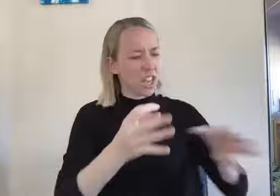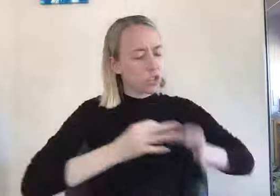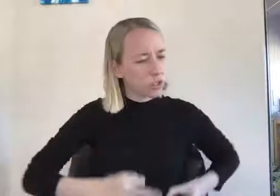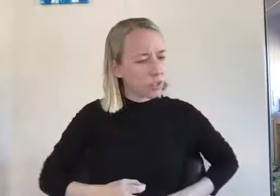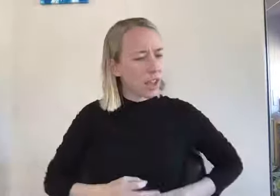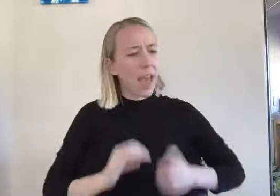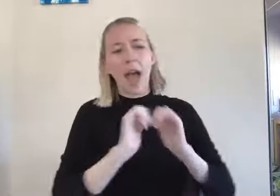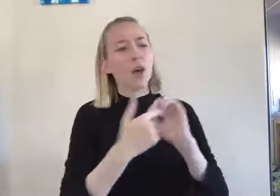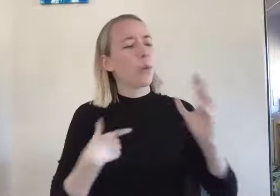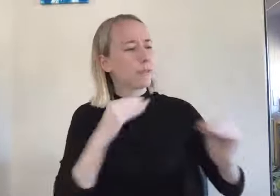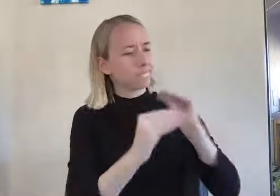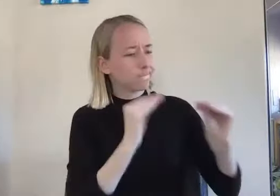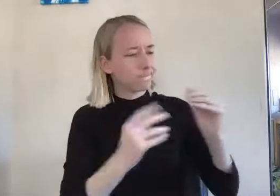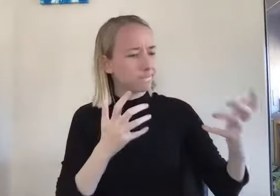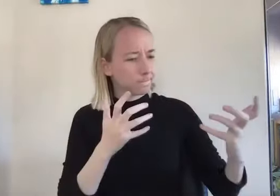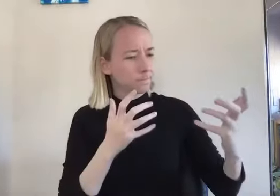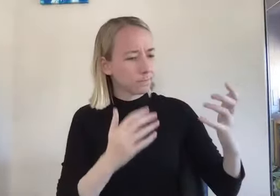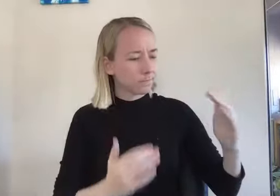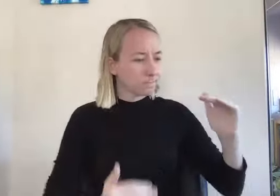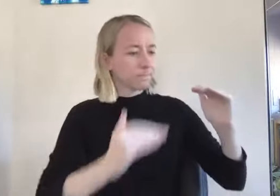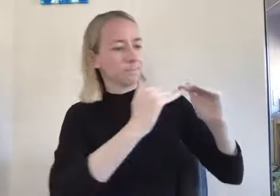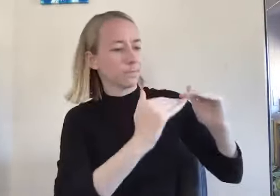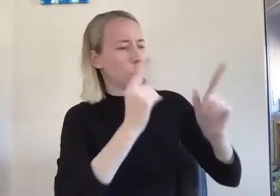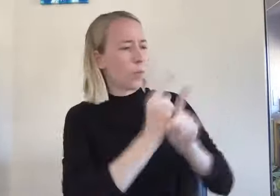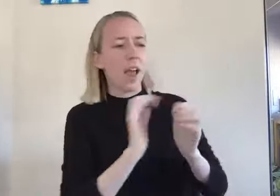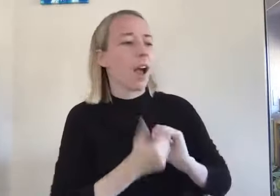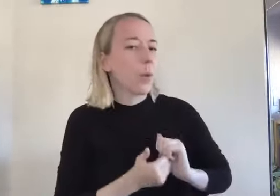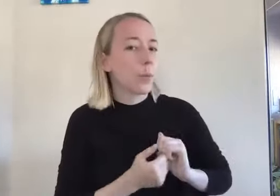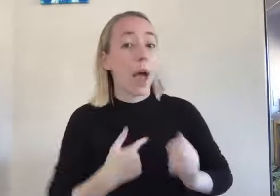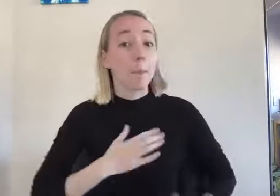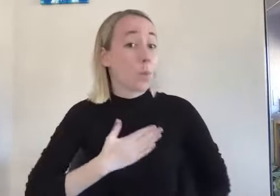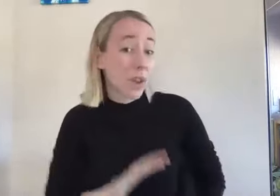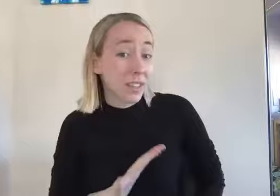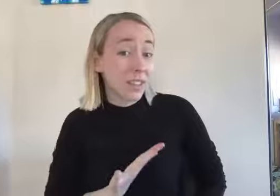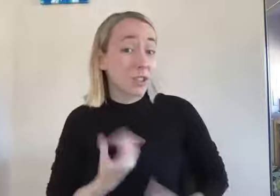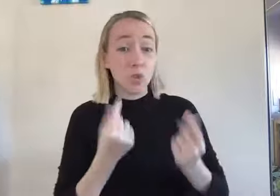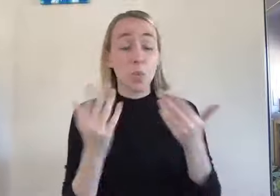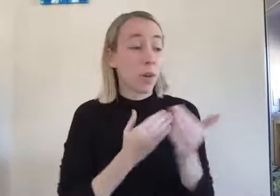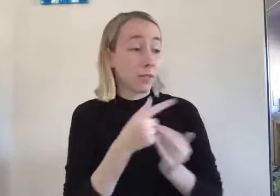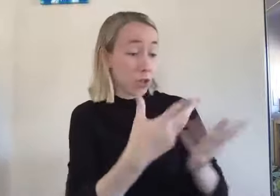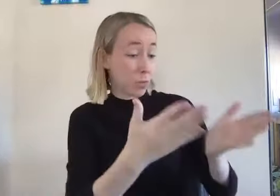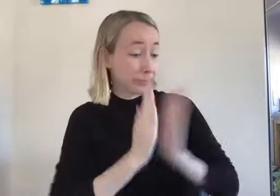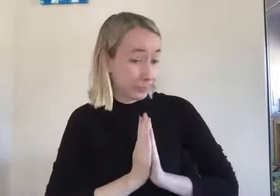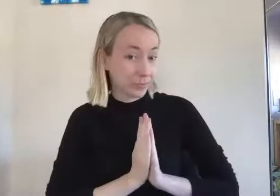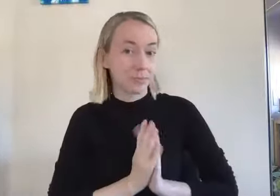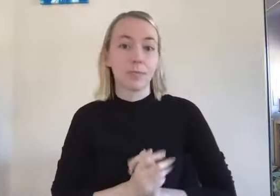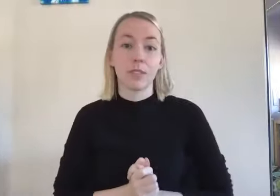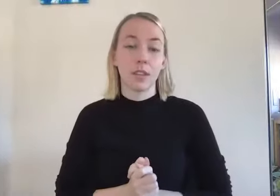can I now do to make this right and to even things up between us, and be willing to do whatever they ask me to do.